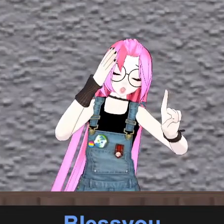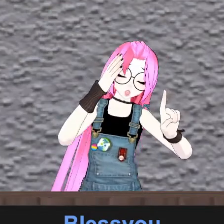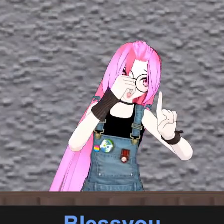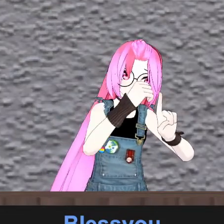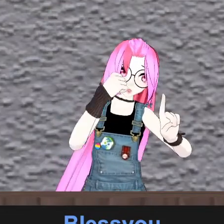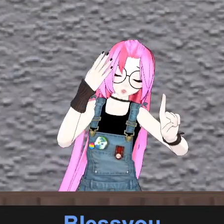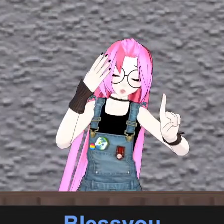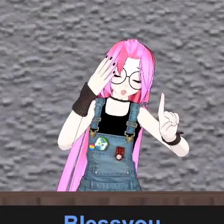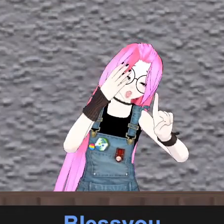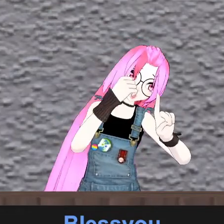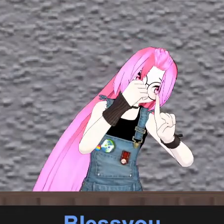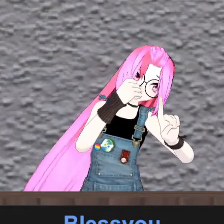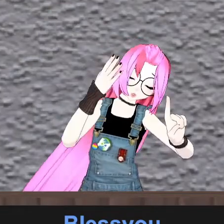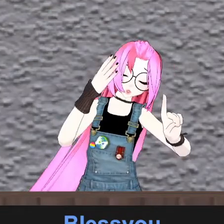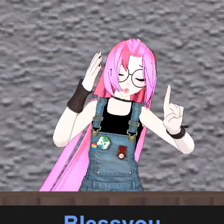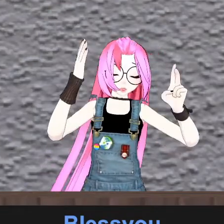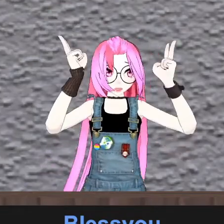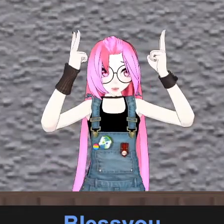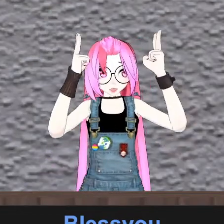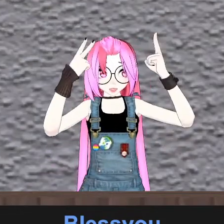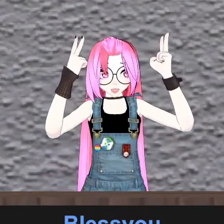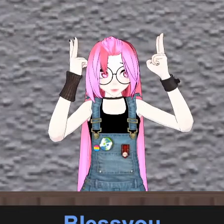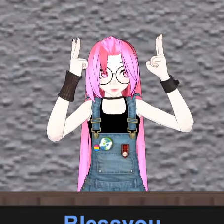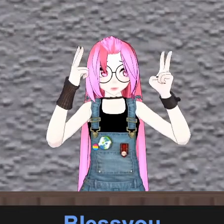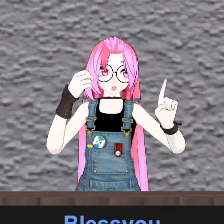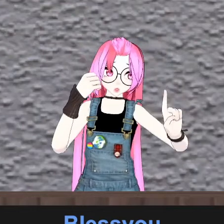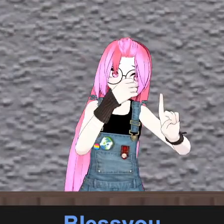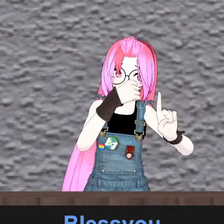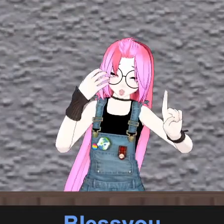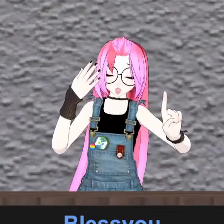comes back. Attack. So panic, attack.